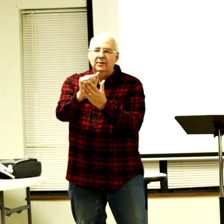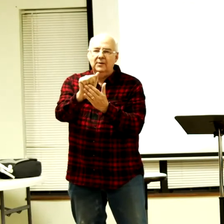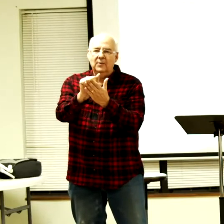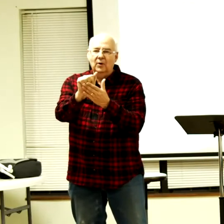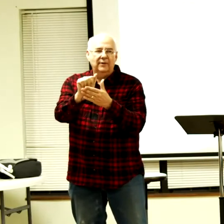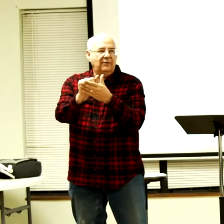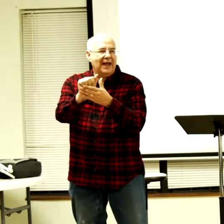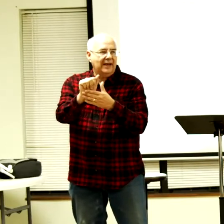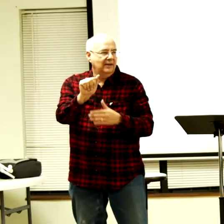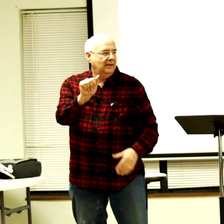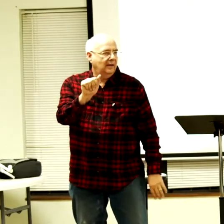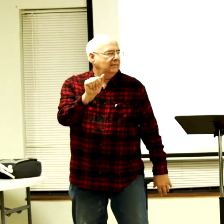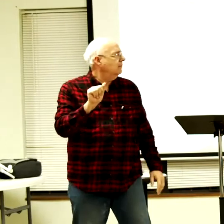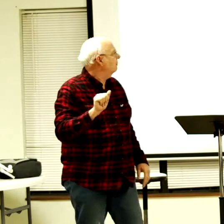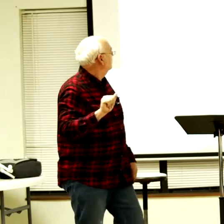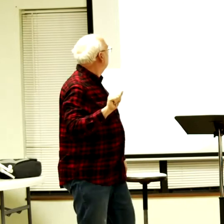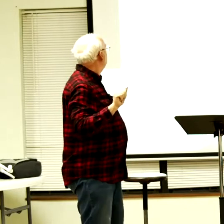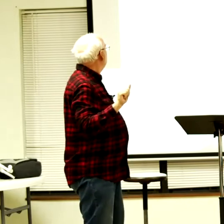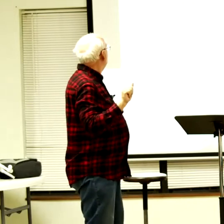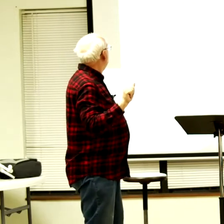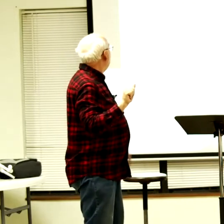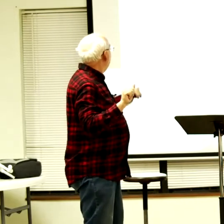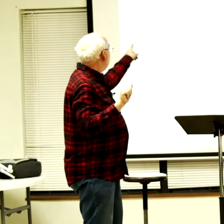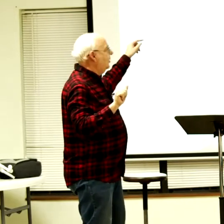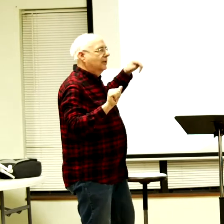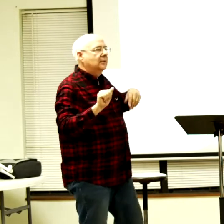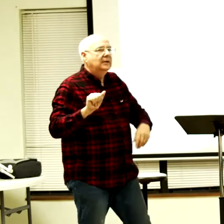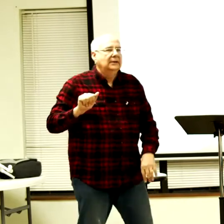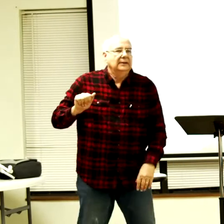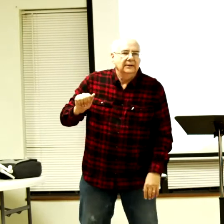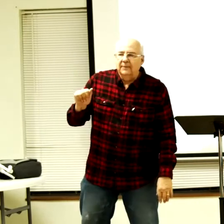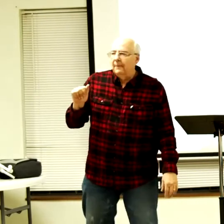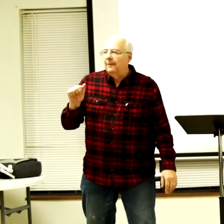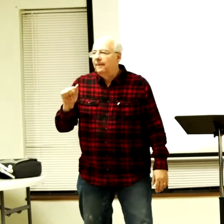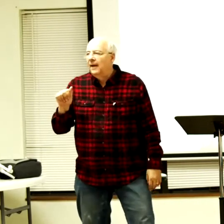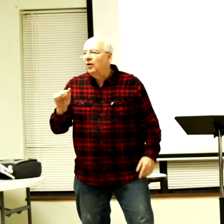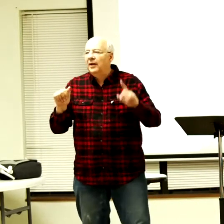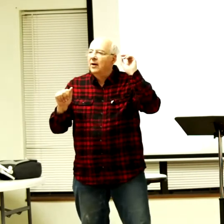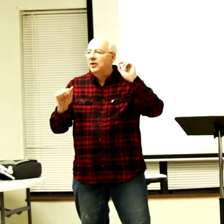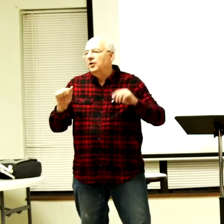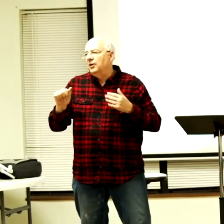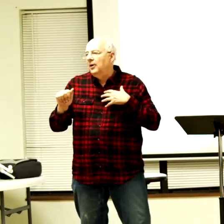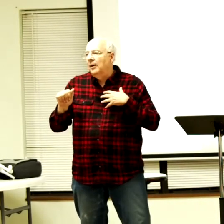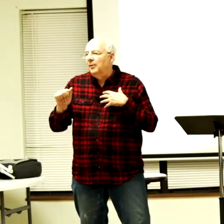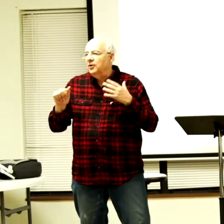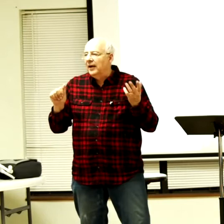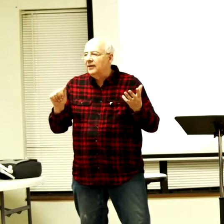to do more of a flat. Yeah, that's what it shows. I don't really care what shows up there. I'm almost right.